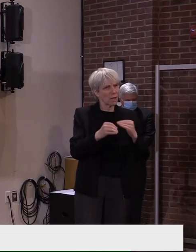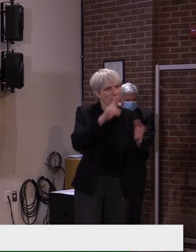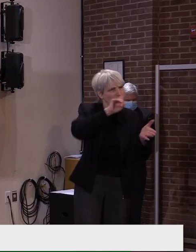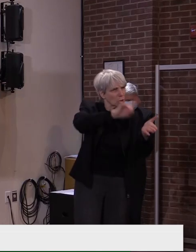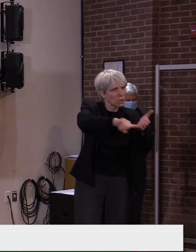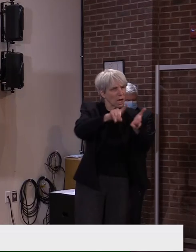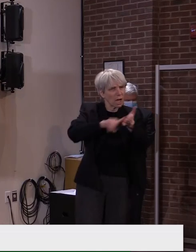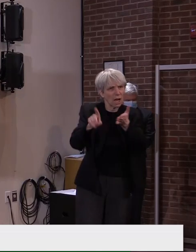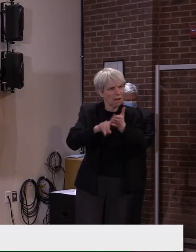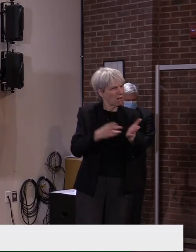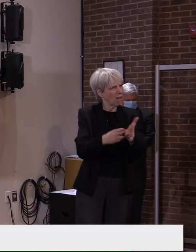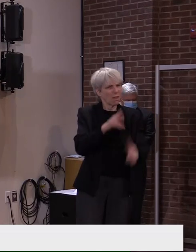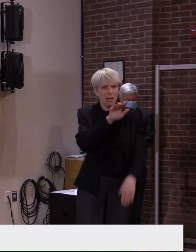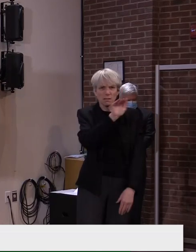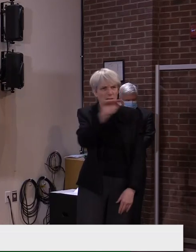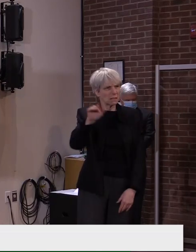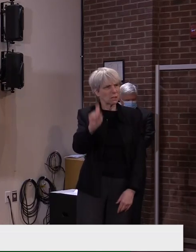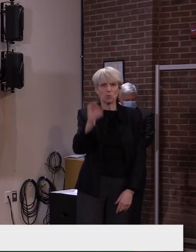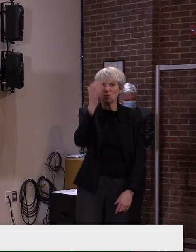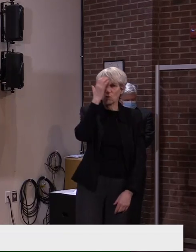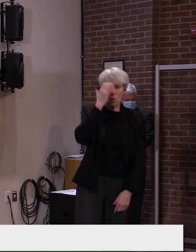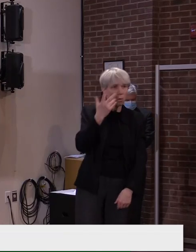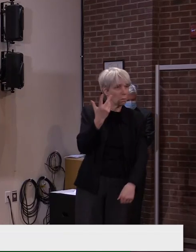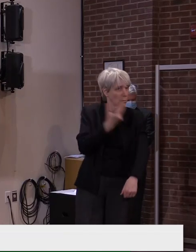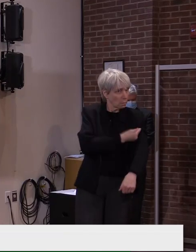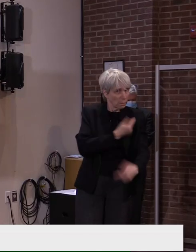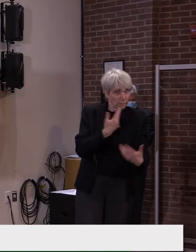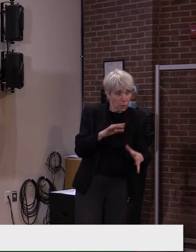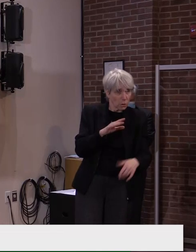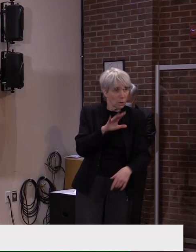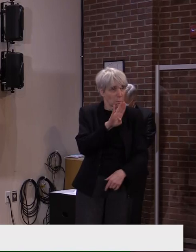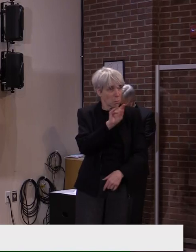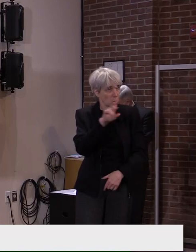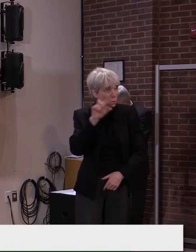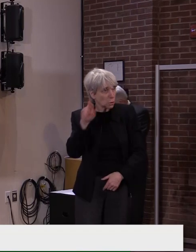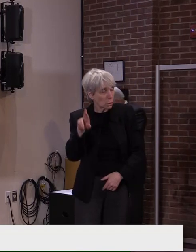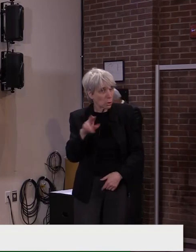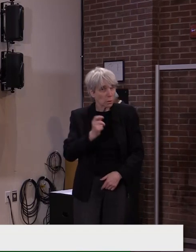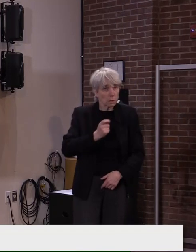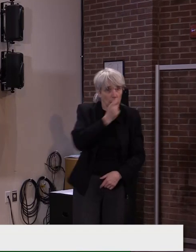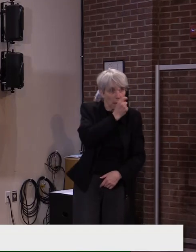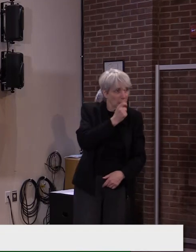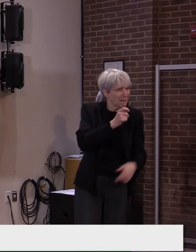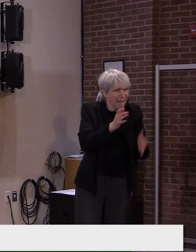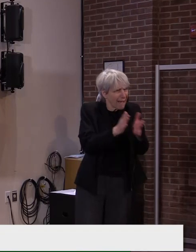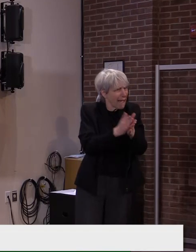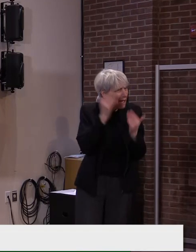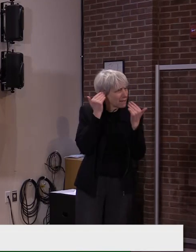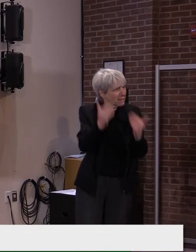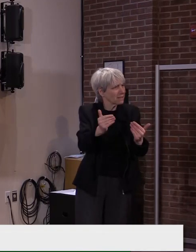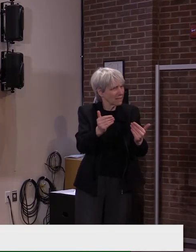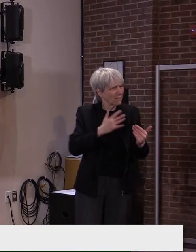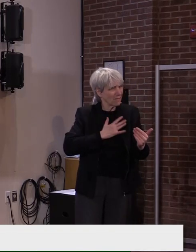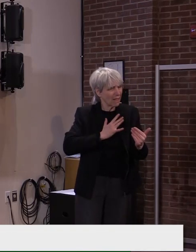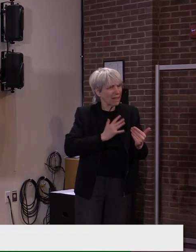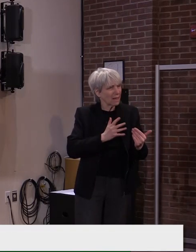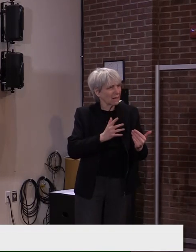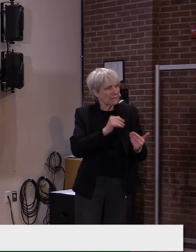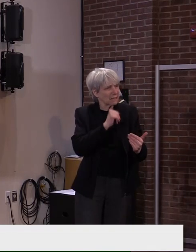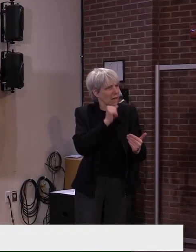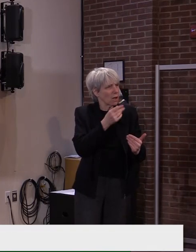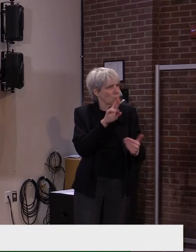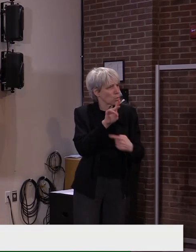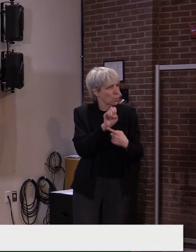status of all your guests or companions. Keep the groups very small this time. Have a